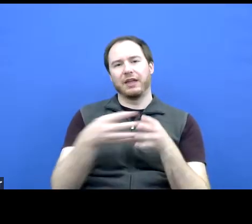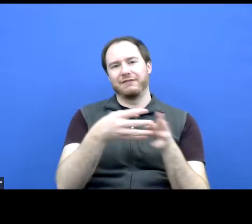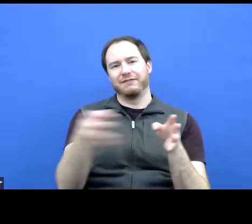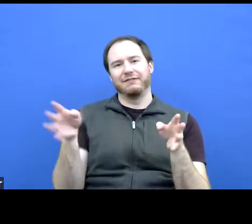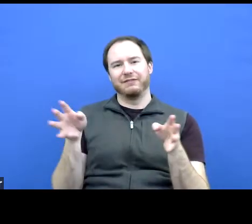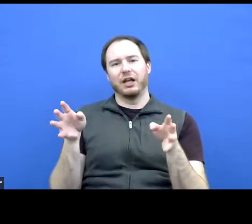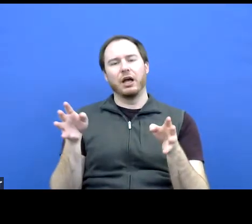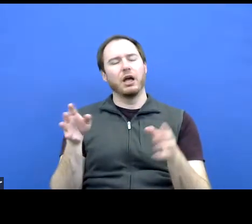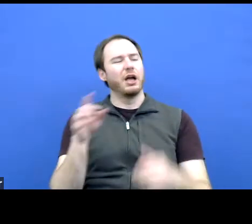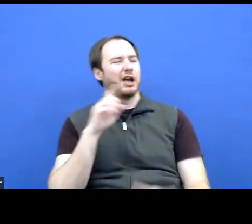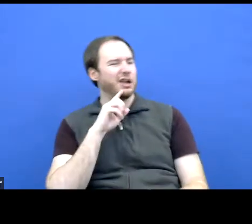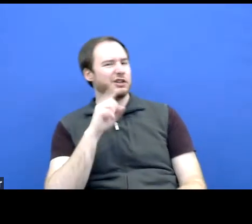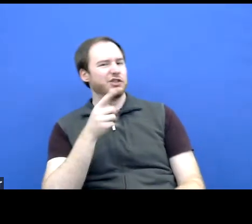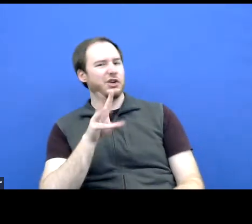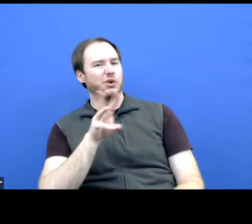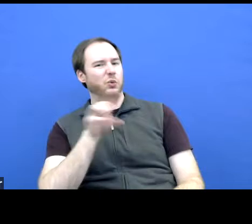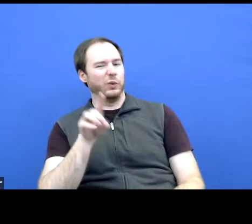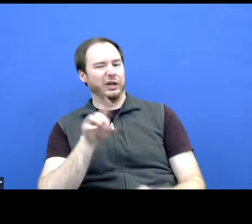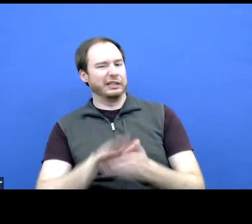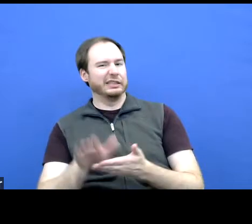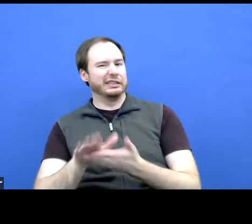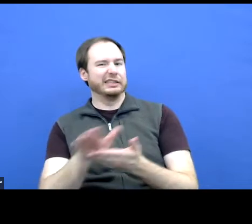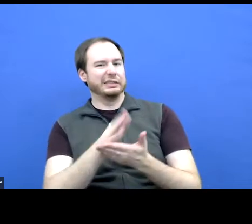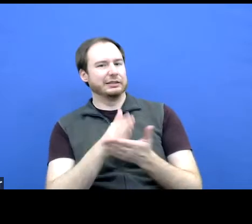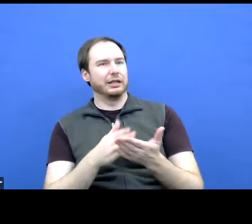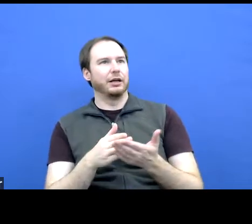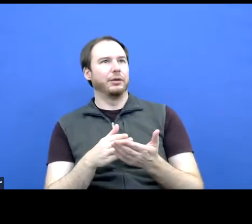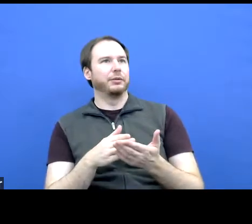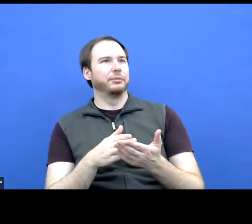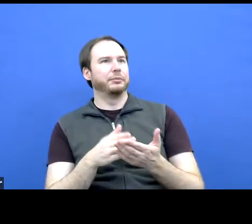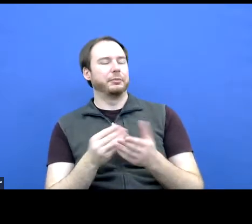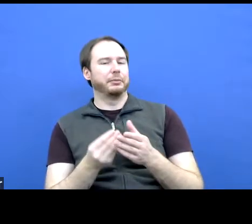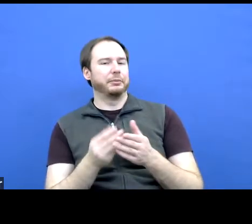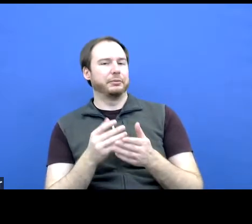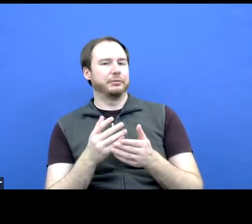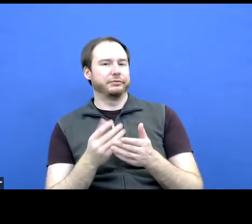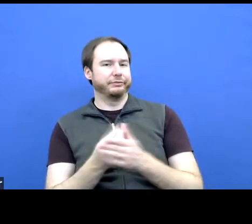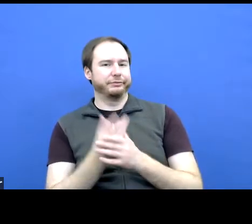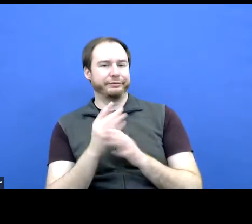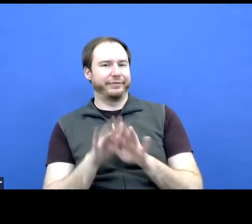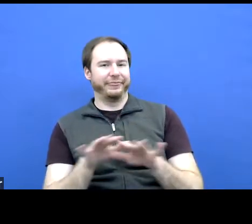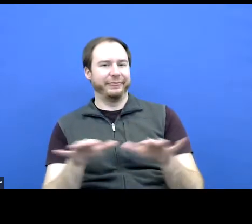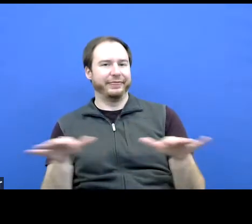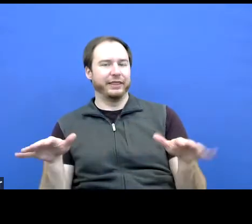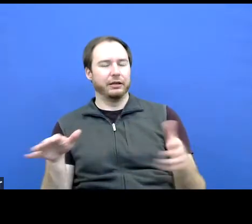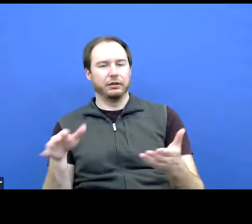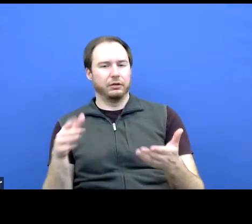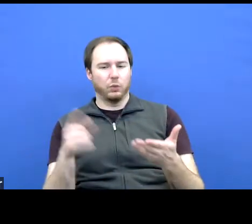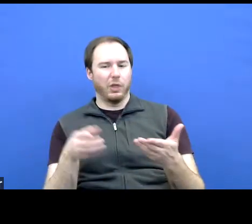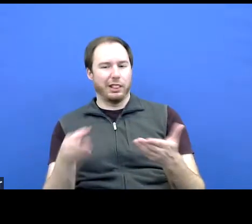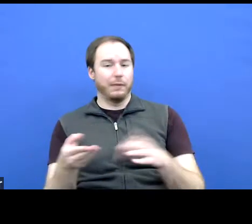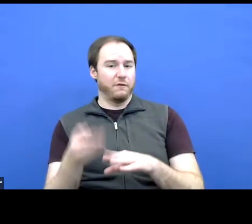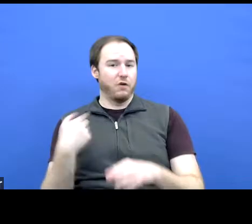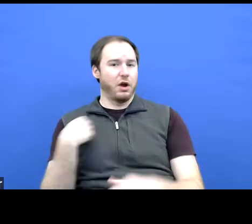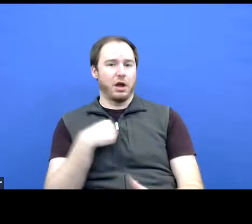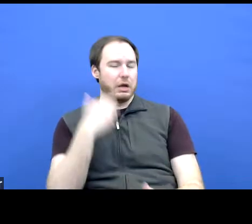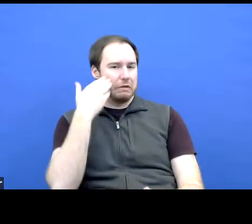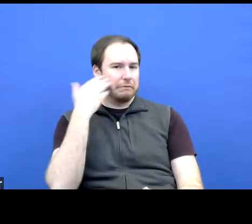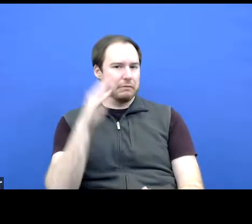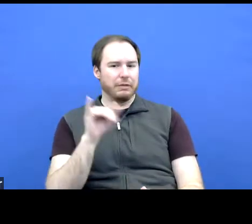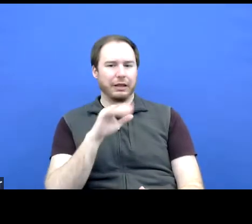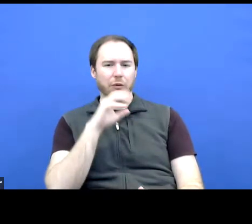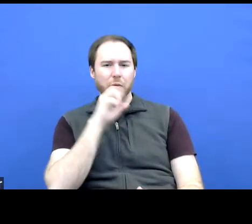the weeds things on the. Clear it up and. Clear it up, because it's like, I don't know what was in there before, but it's like